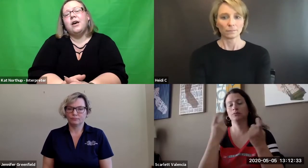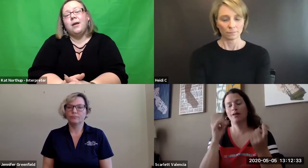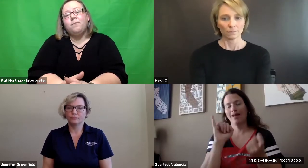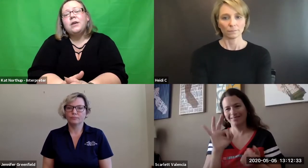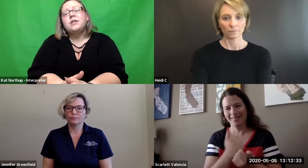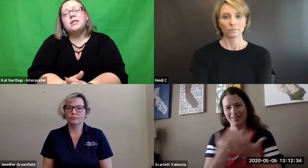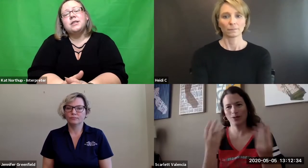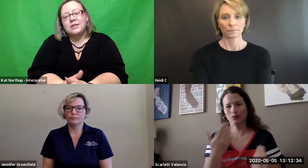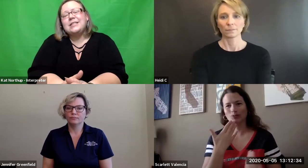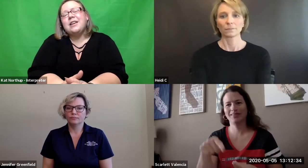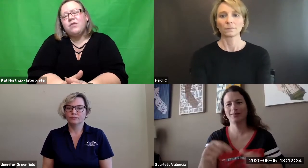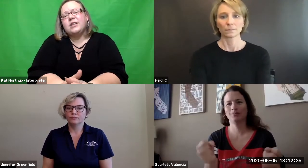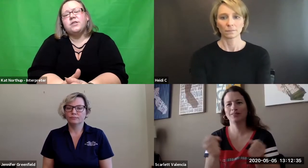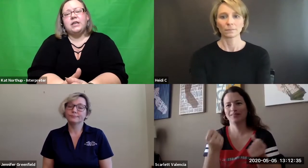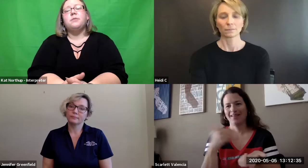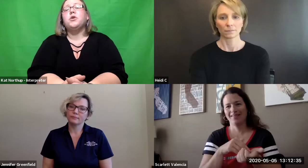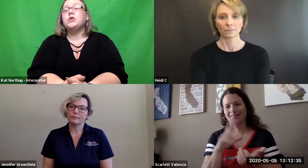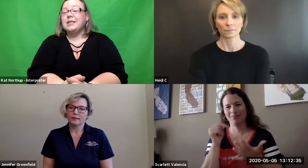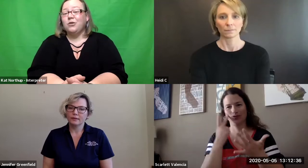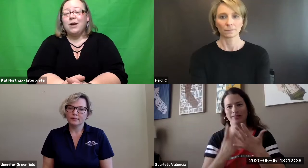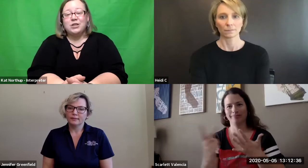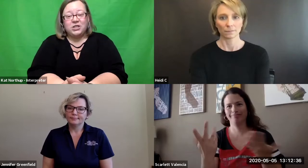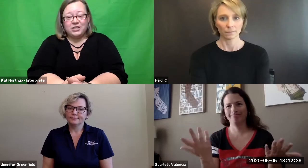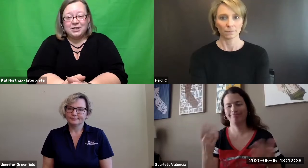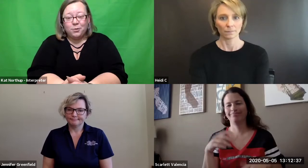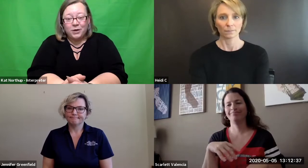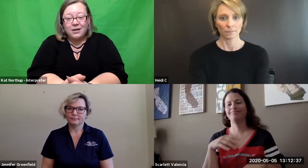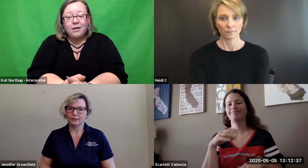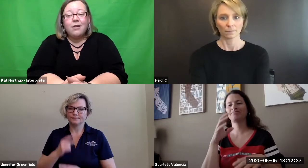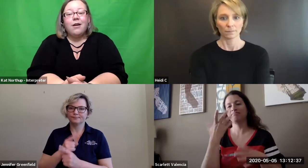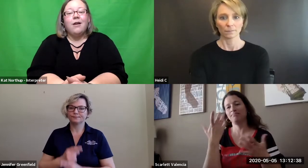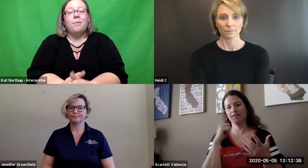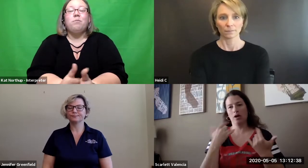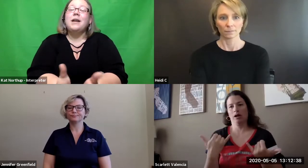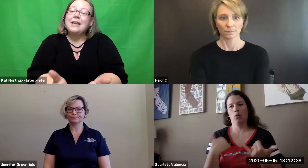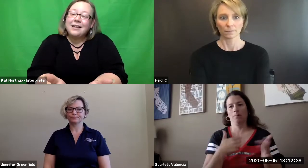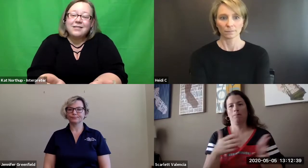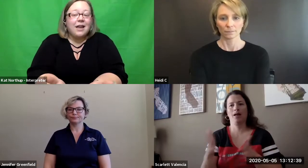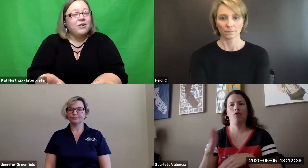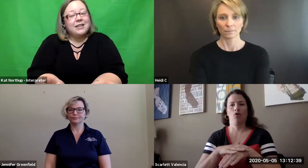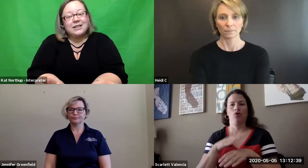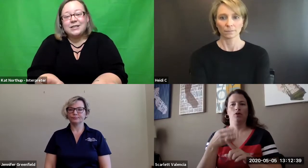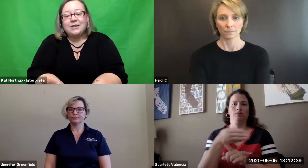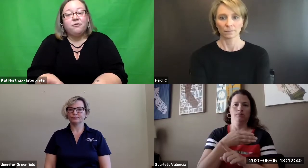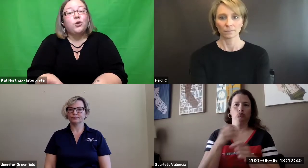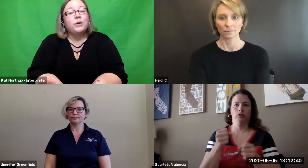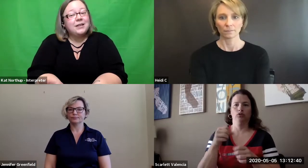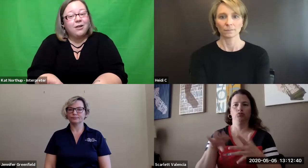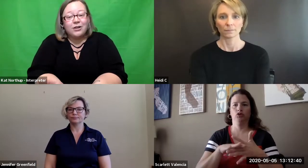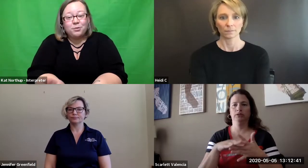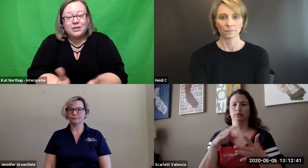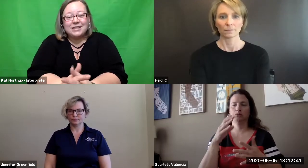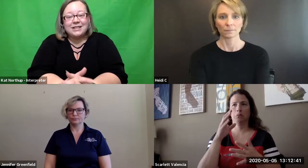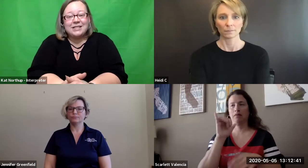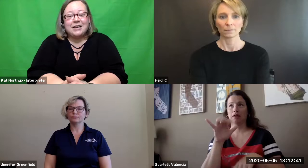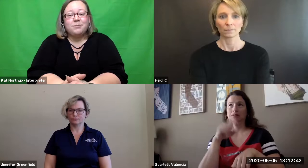ideal time to take advantage of an in-person graduation ceremony. But again, everything is fluid and